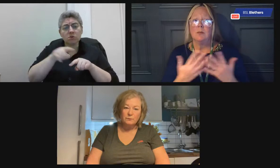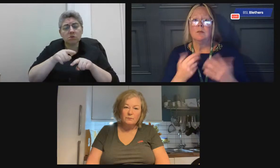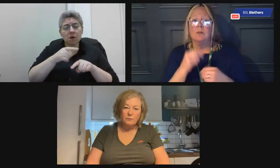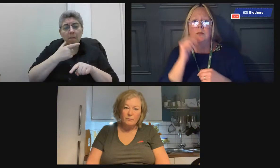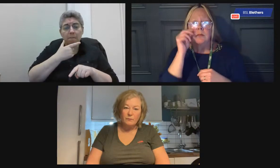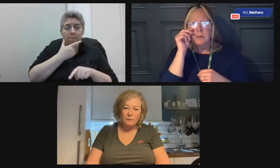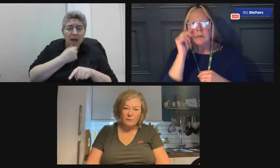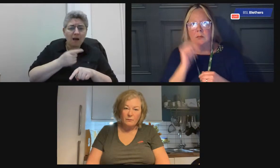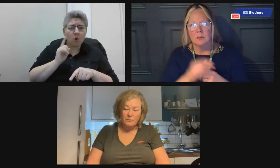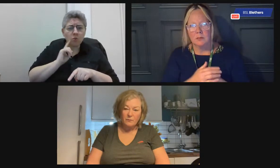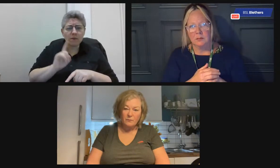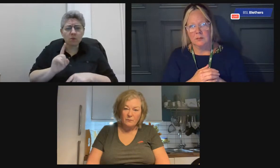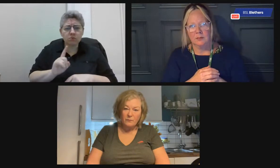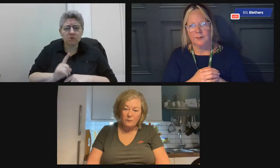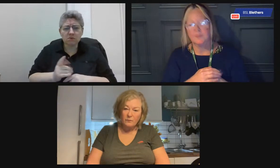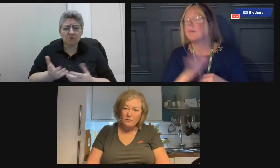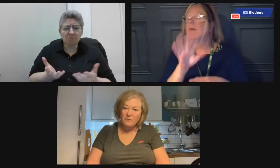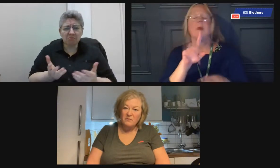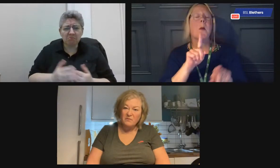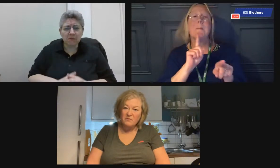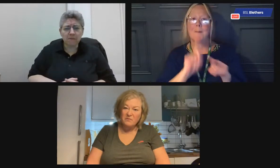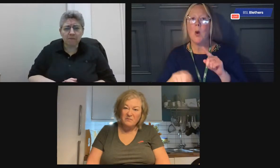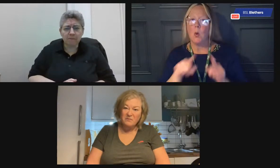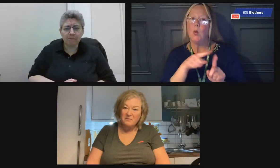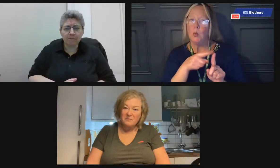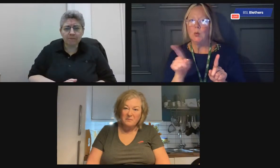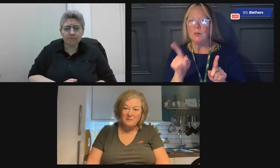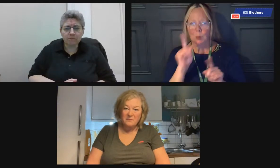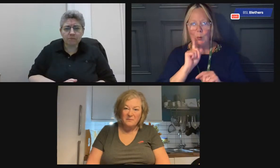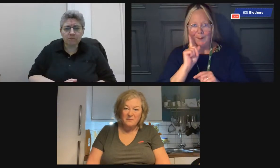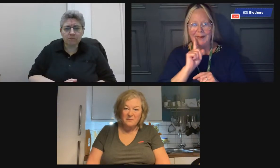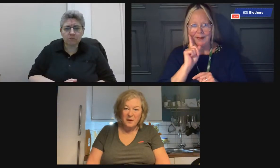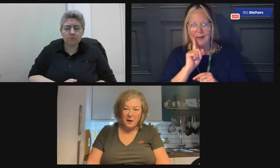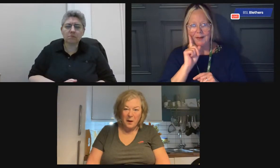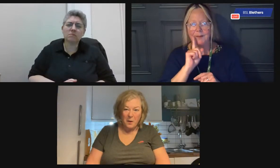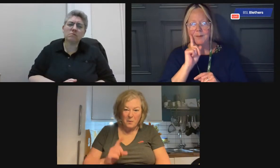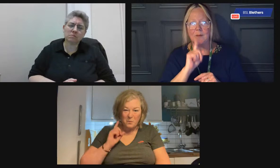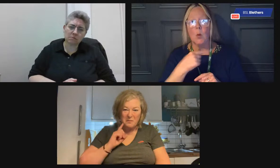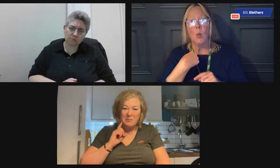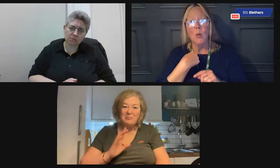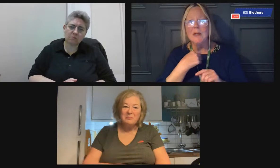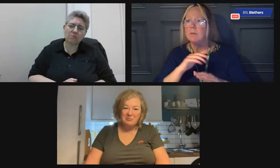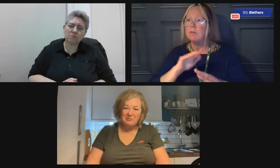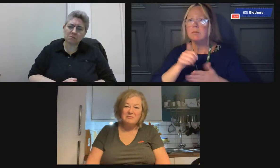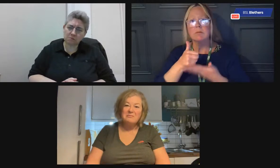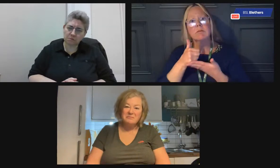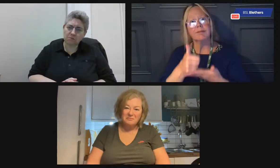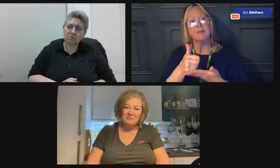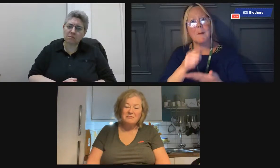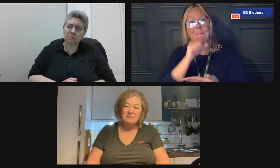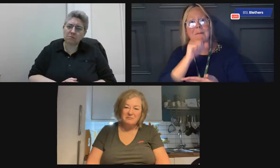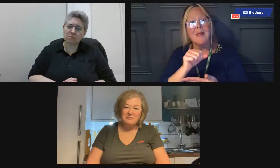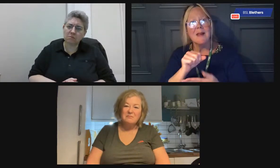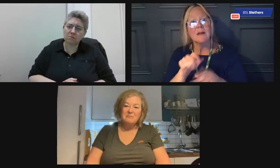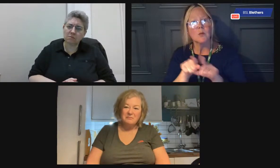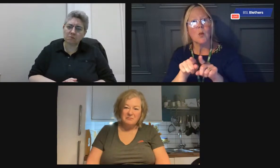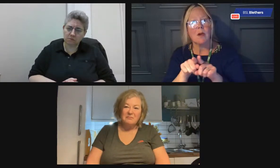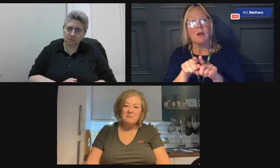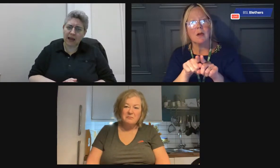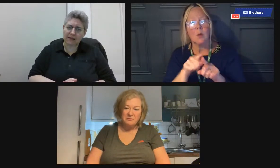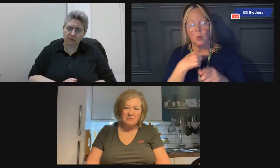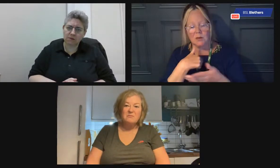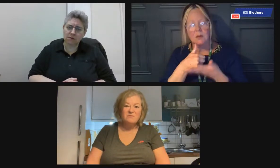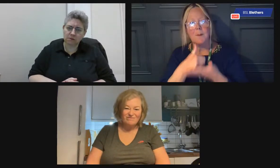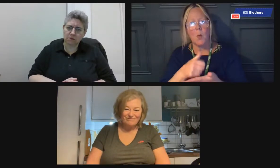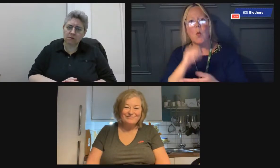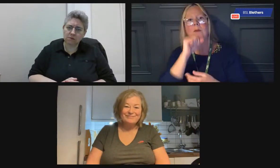yeah. And are most of these individuals, is it a male or female, or? They're mostly women.